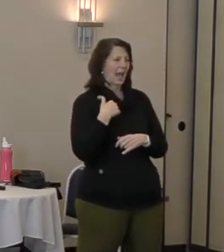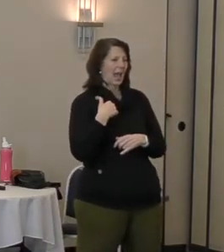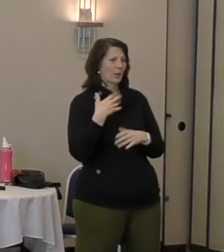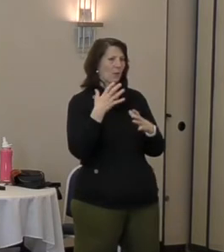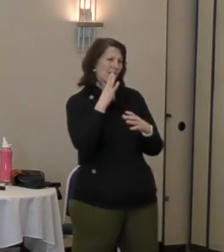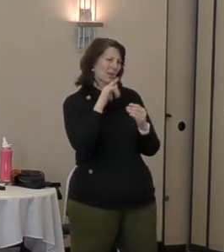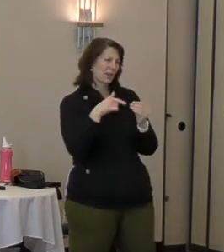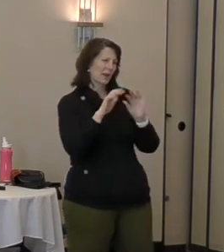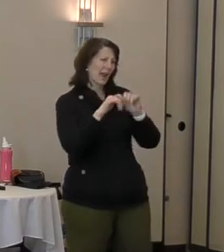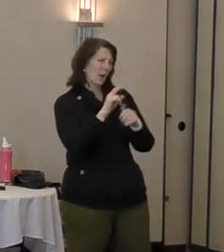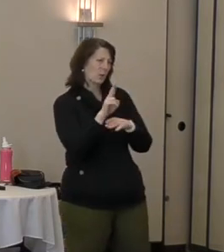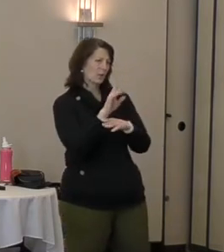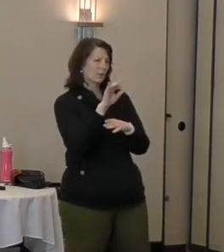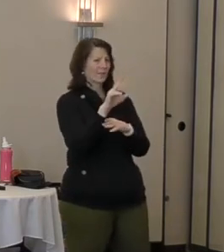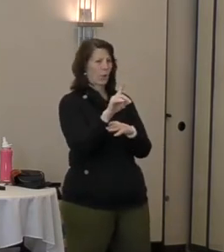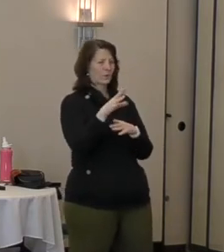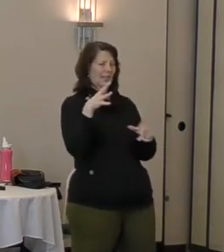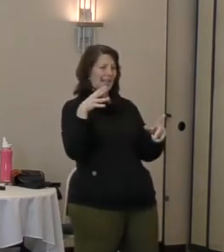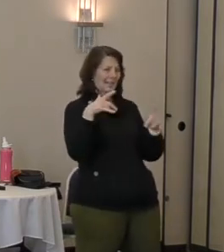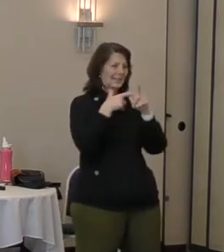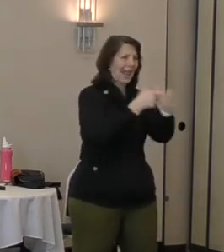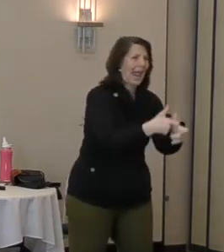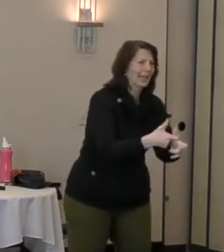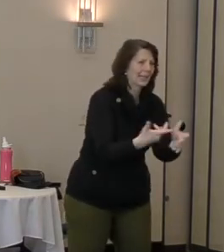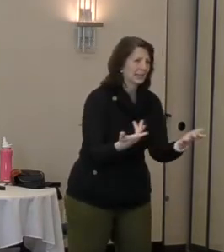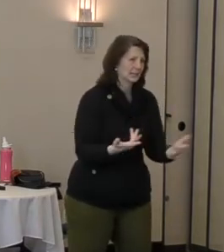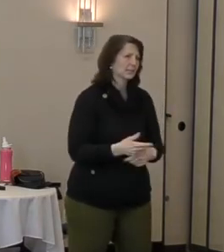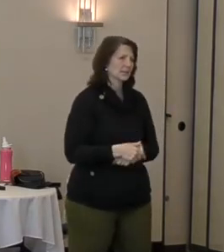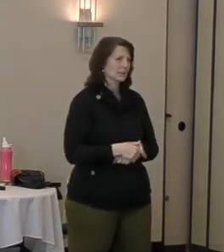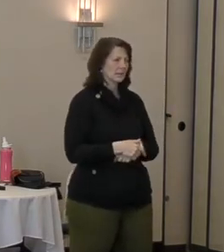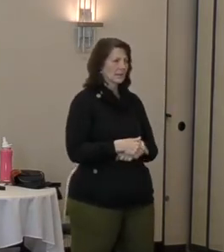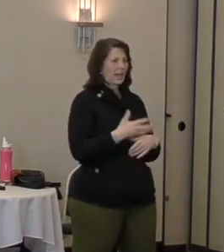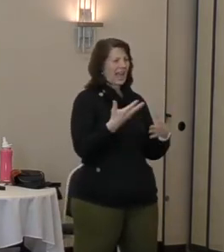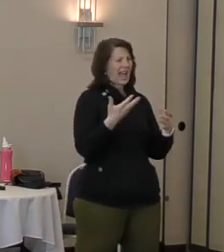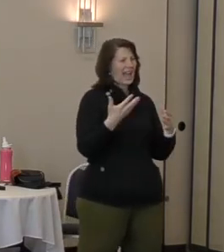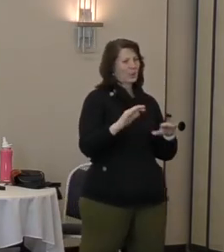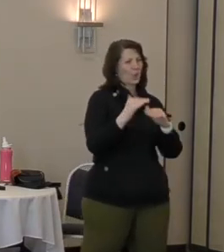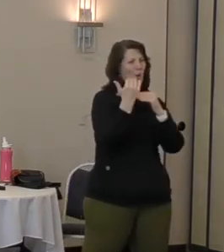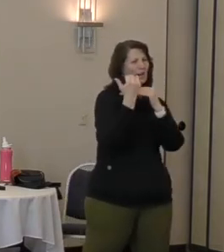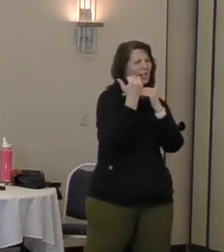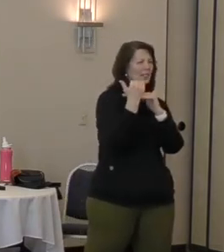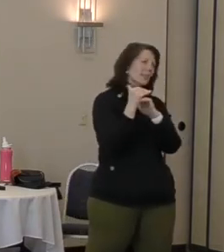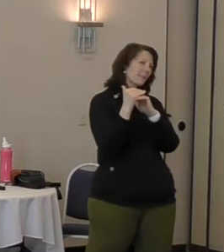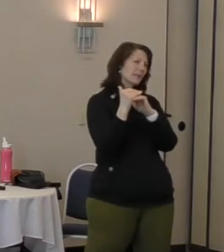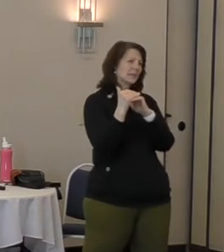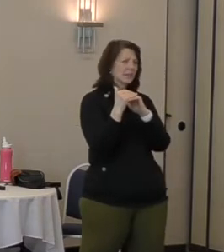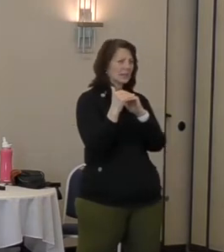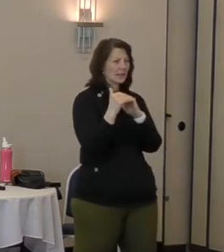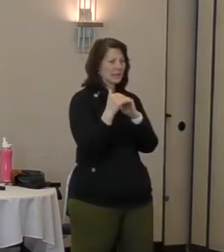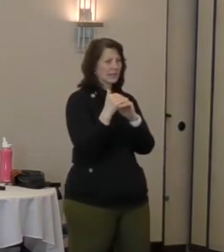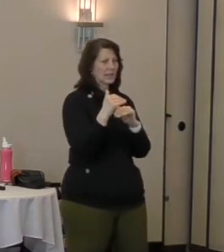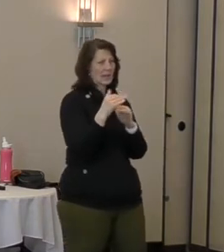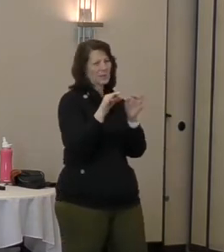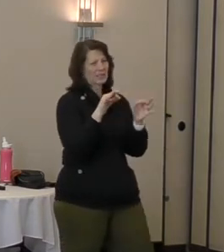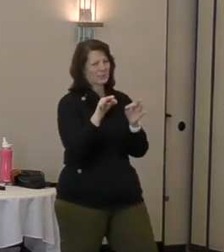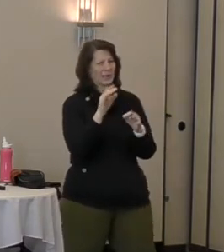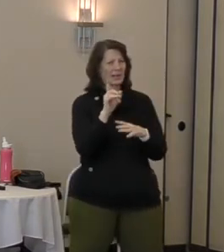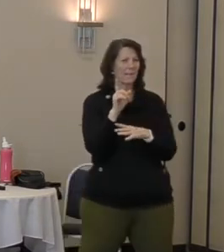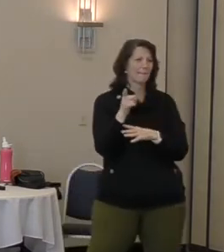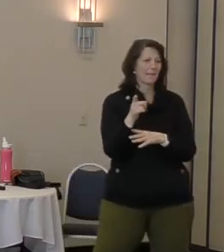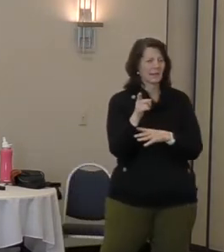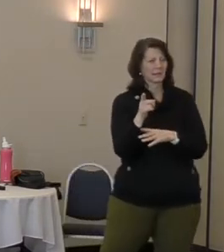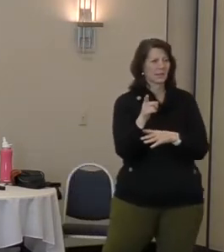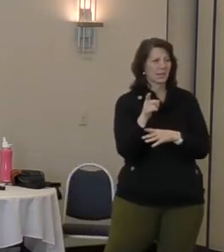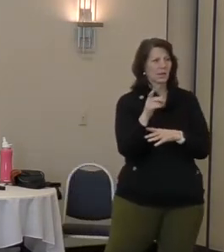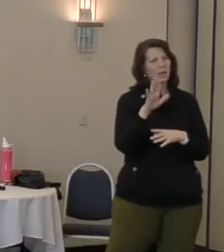about how we use forwards in attack. And I don't want to limit it, as we get to in a minute, in terms of like,